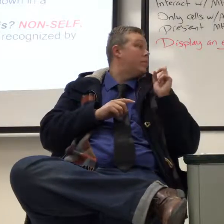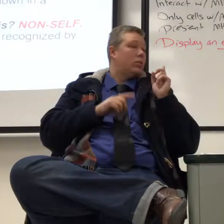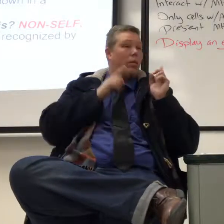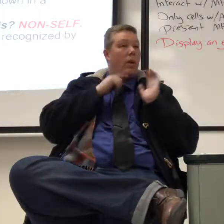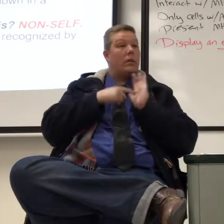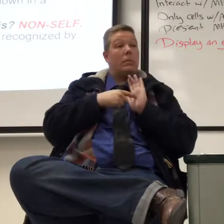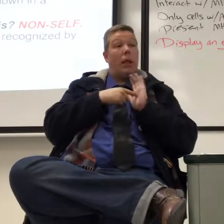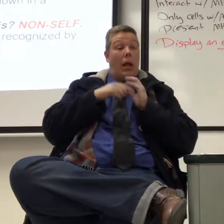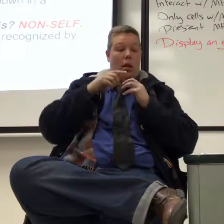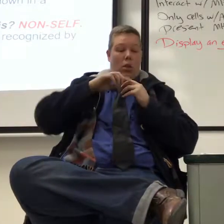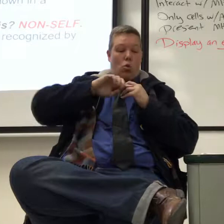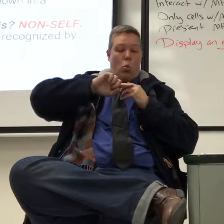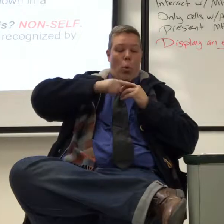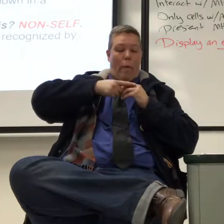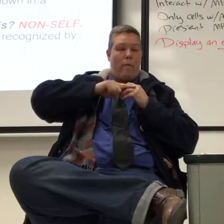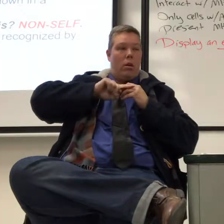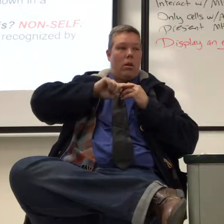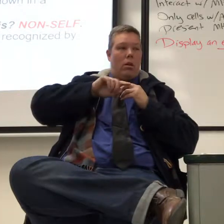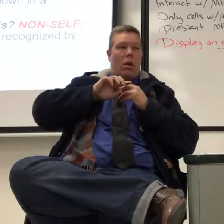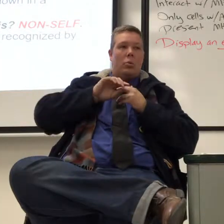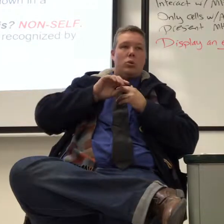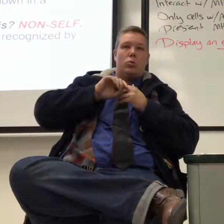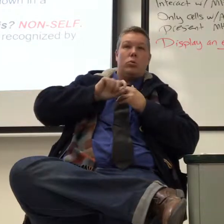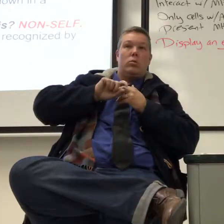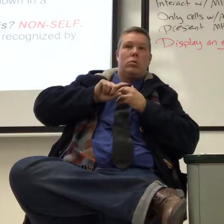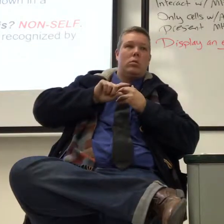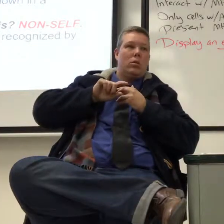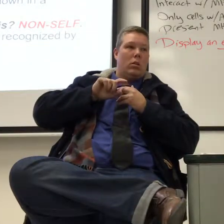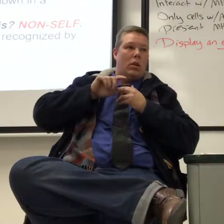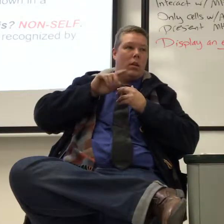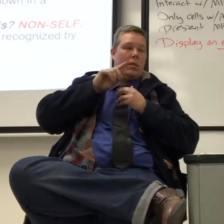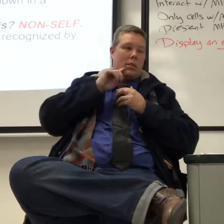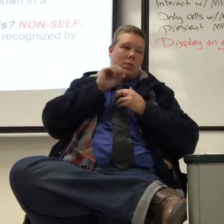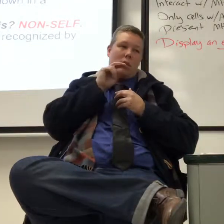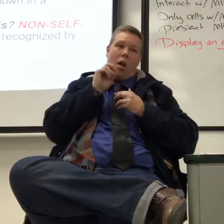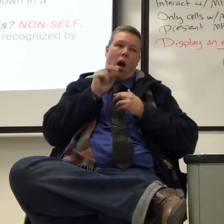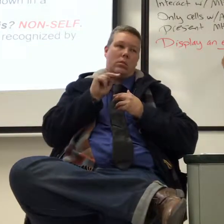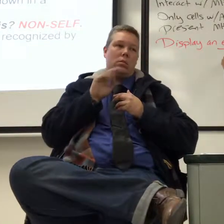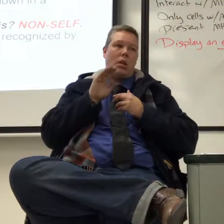piece of this on their groove in the MHC2, it's always non-self.